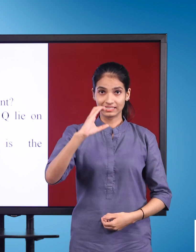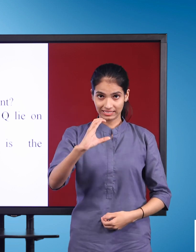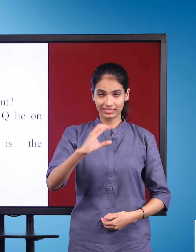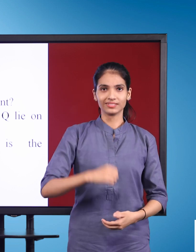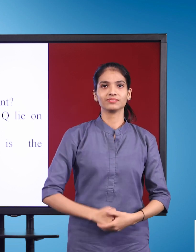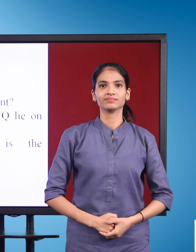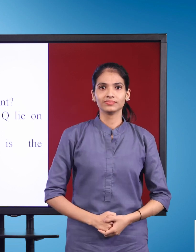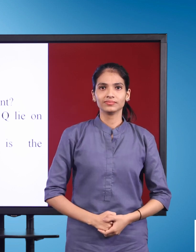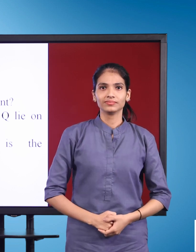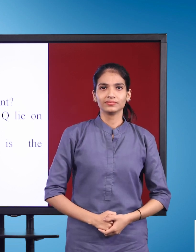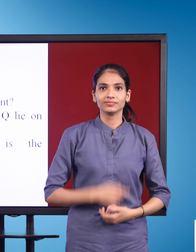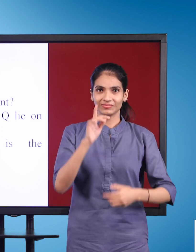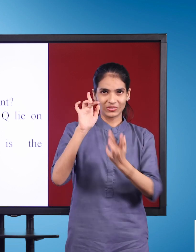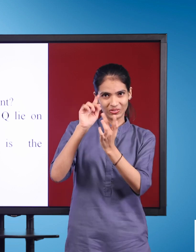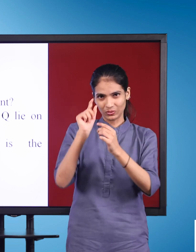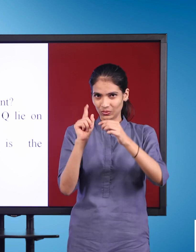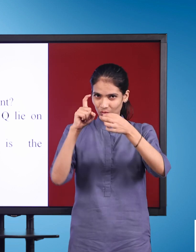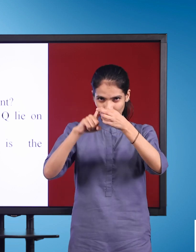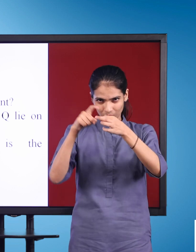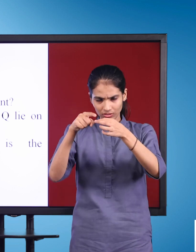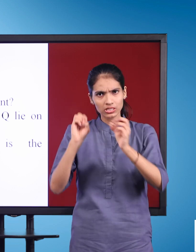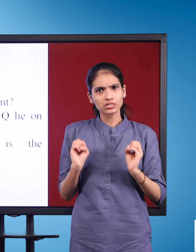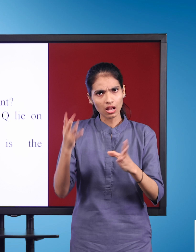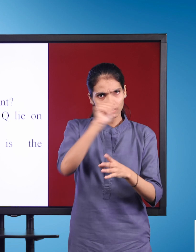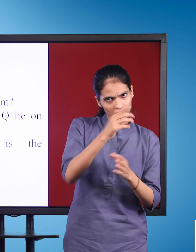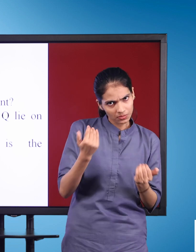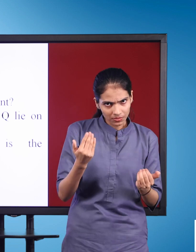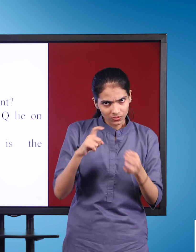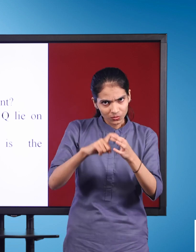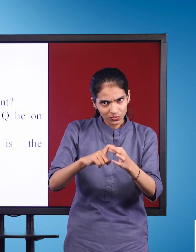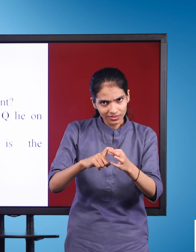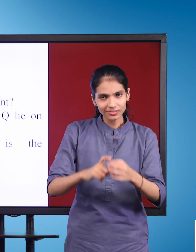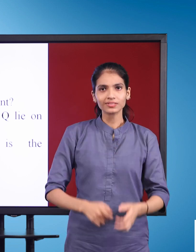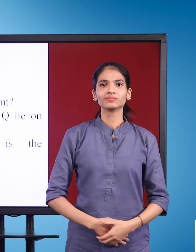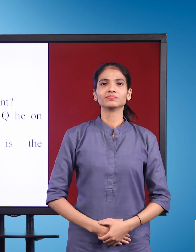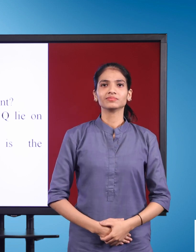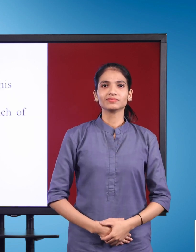C. Can we say that Q is the starting point of this ray?